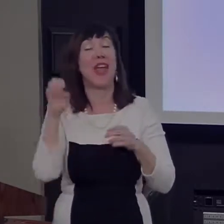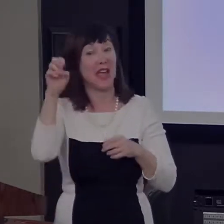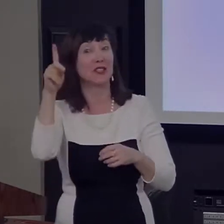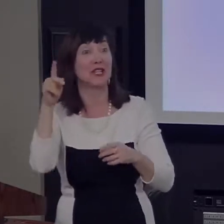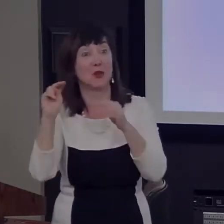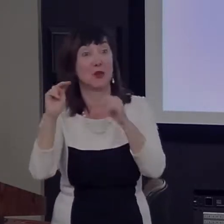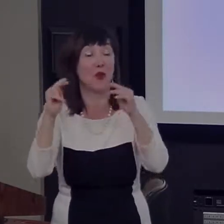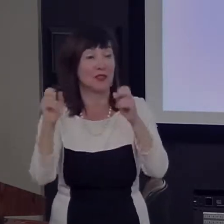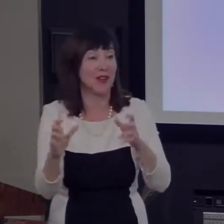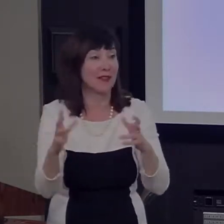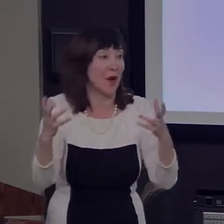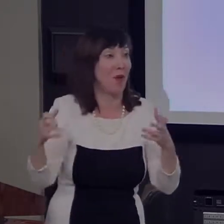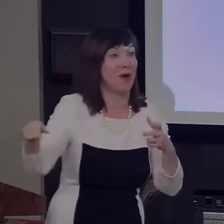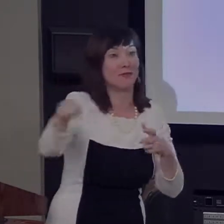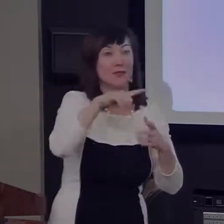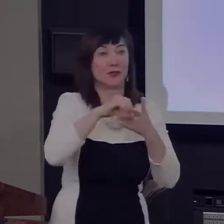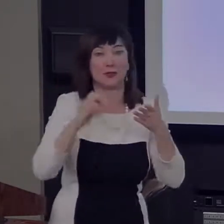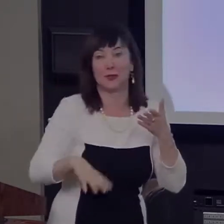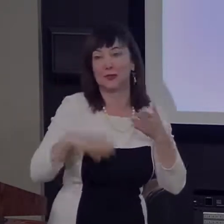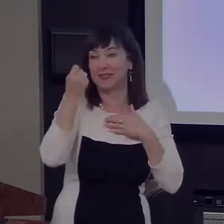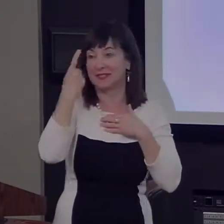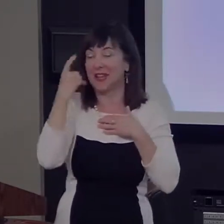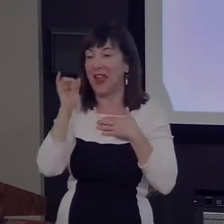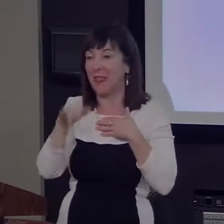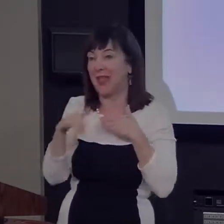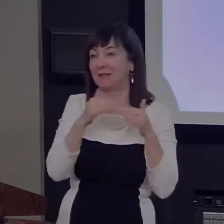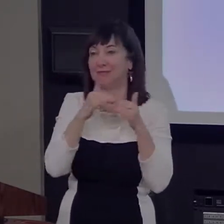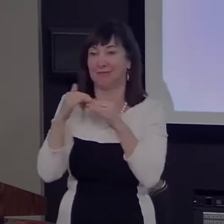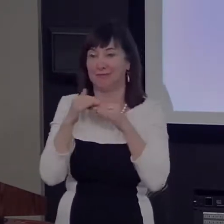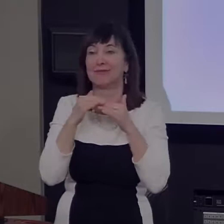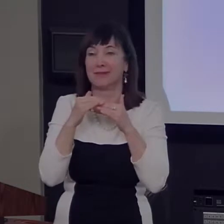of the Educational Neuroscience,